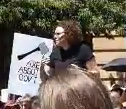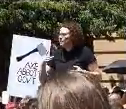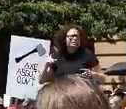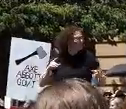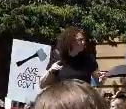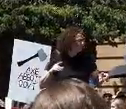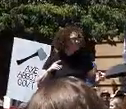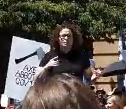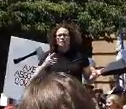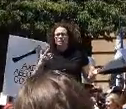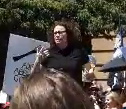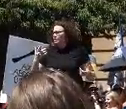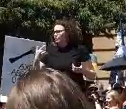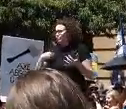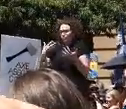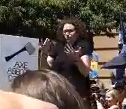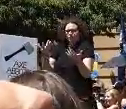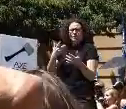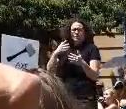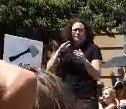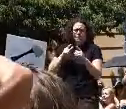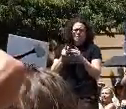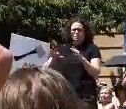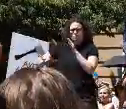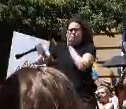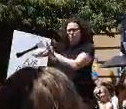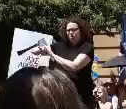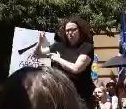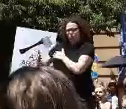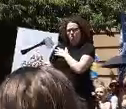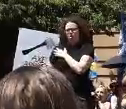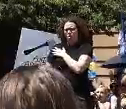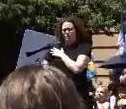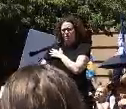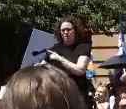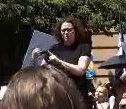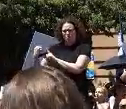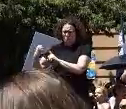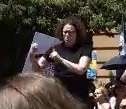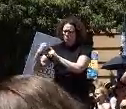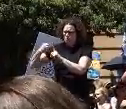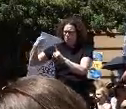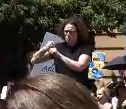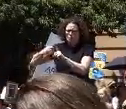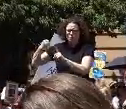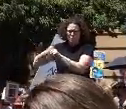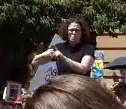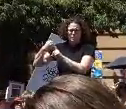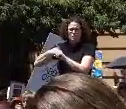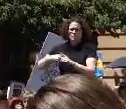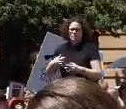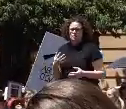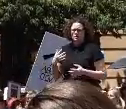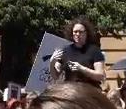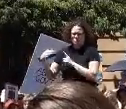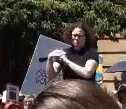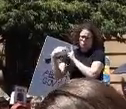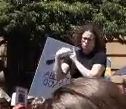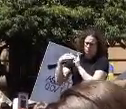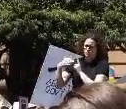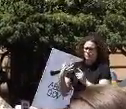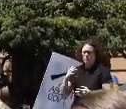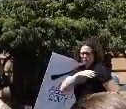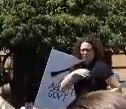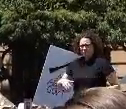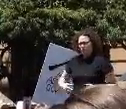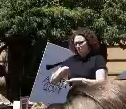despotic, far-right, authoritarian, self-serving woolly boy government and the police state he has created, along